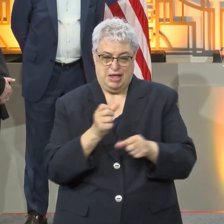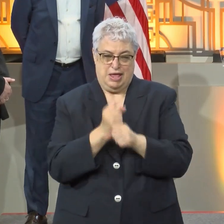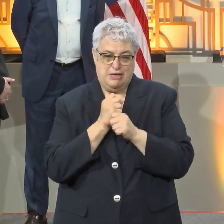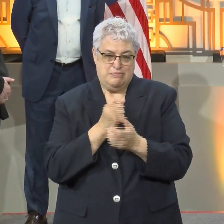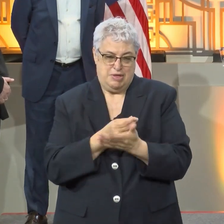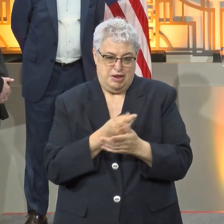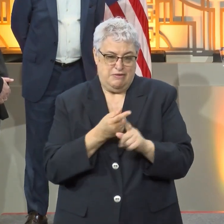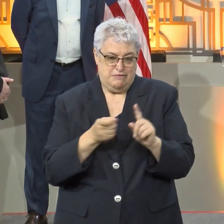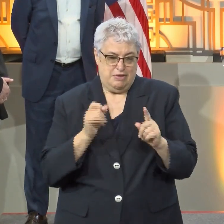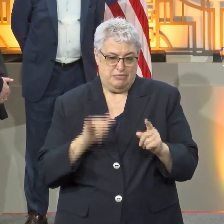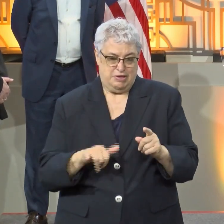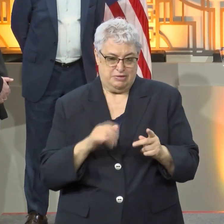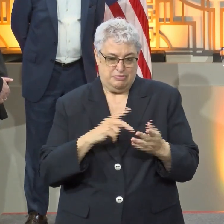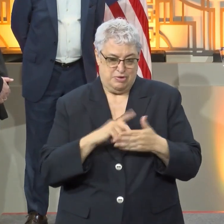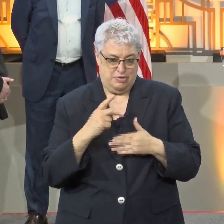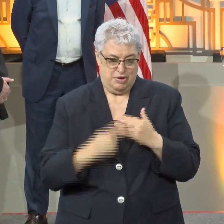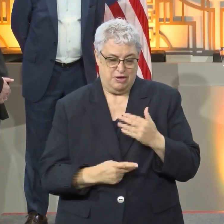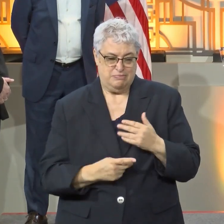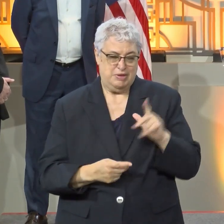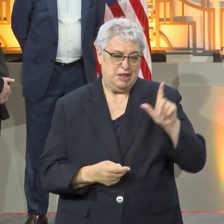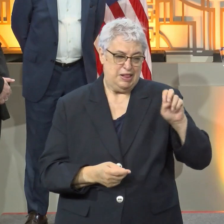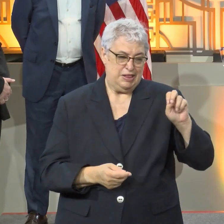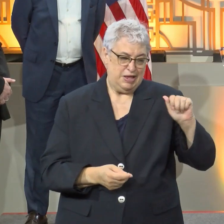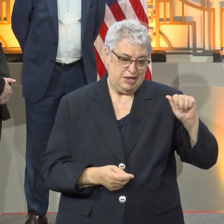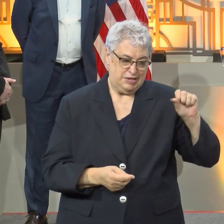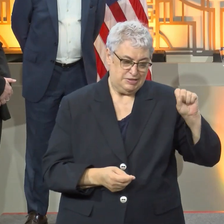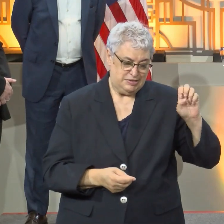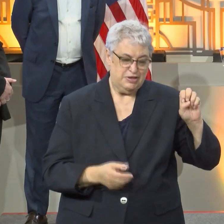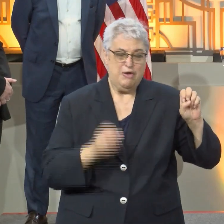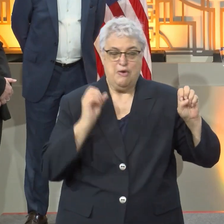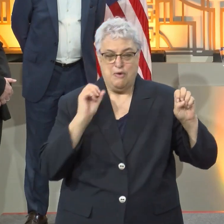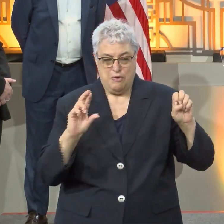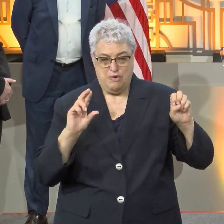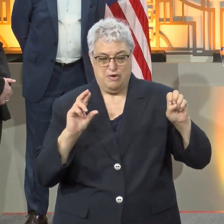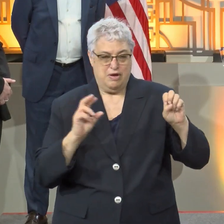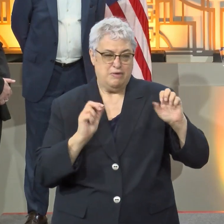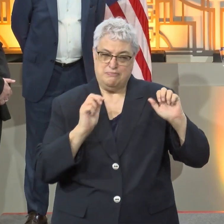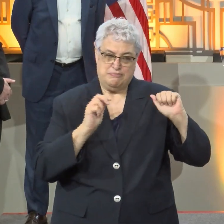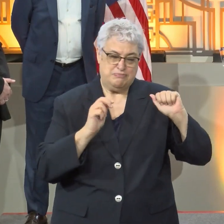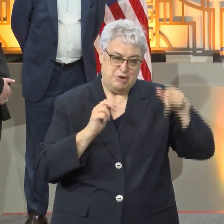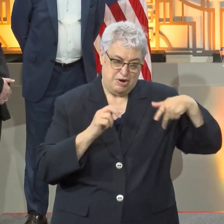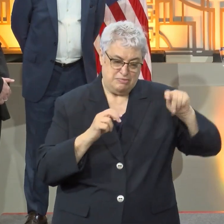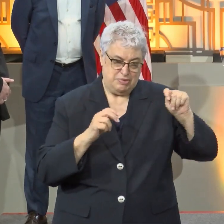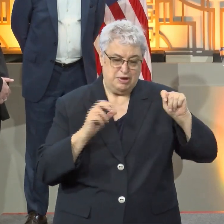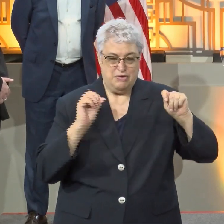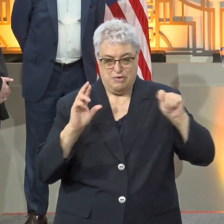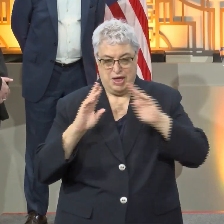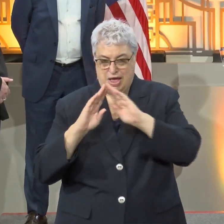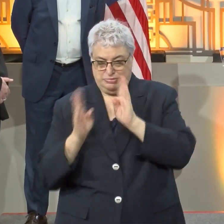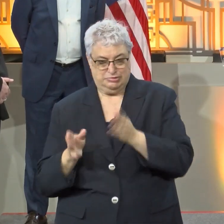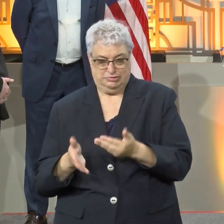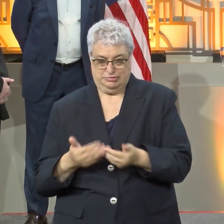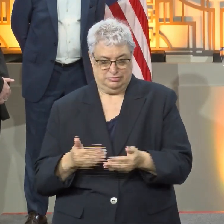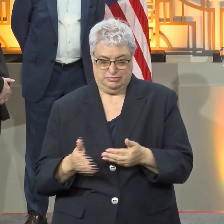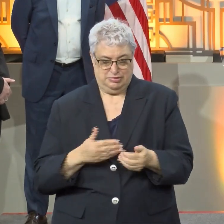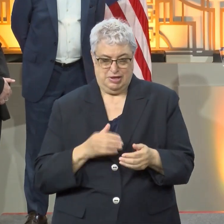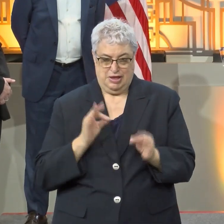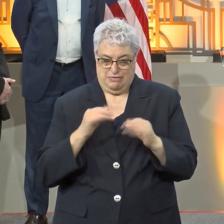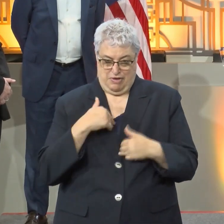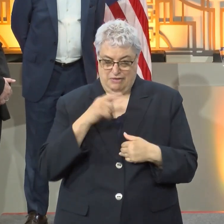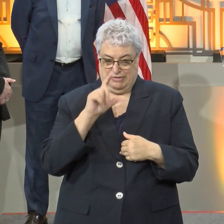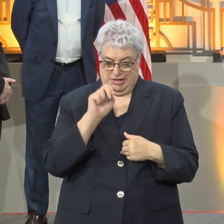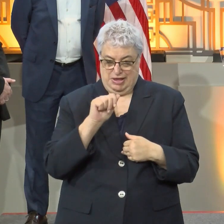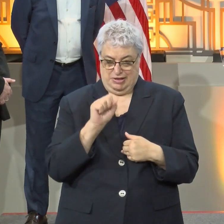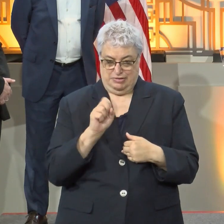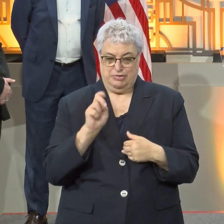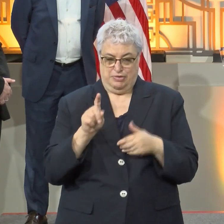program. And we want to make sure that all Houstonians, whatever their housing option is, that they have an opportunity to preserve this. And I also